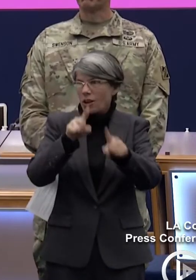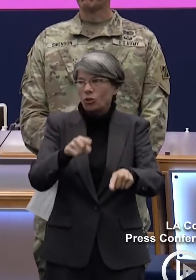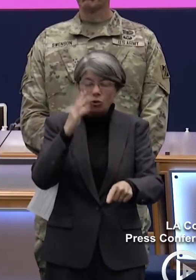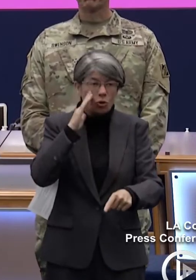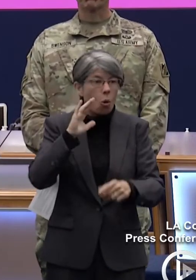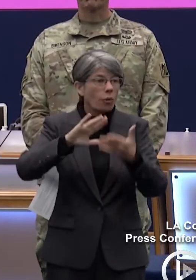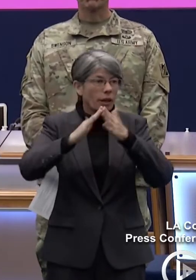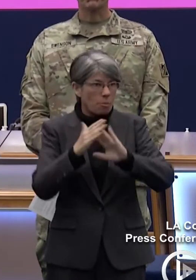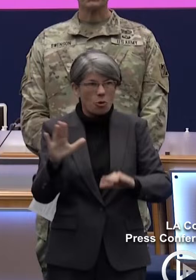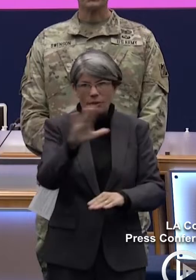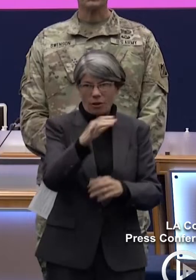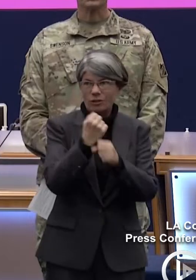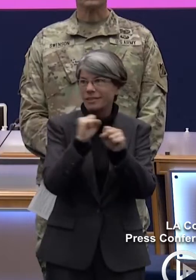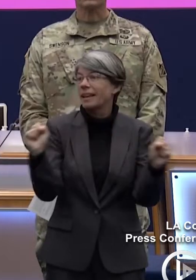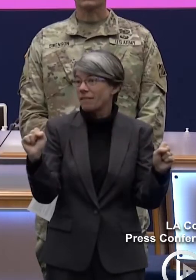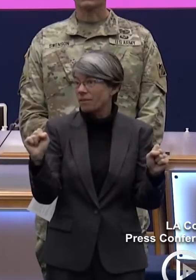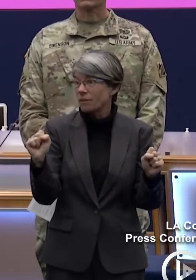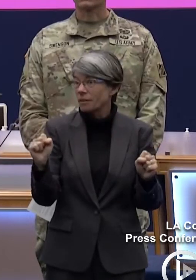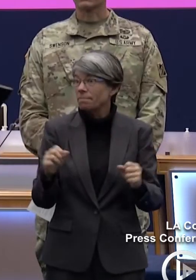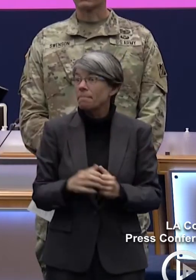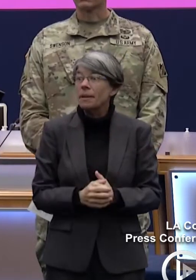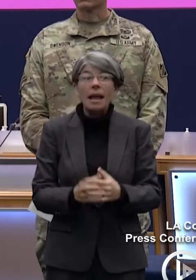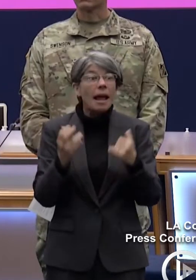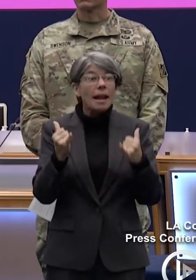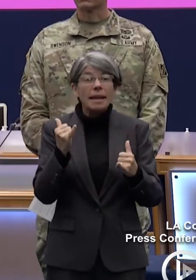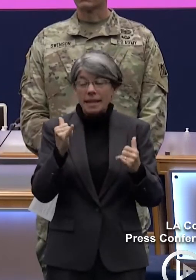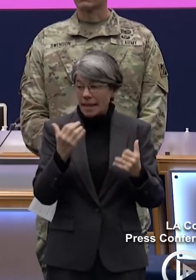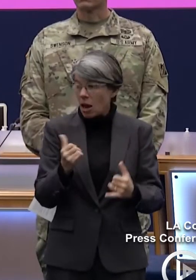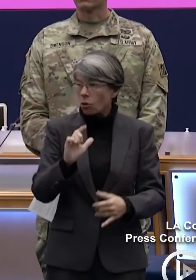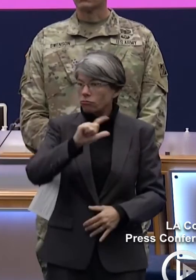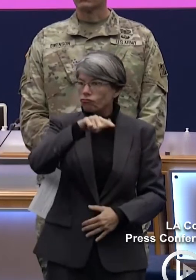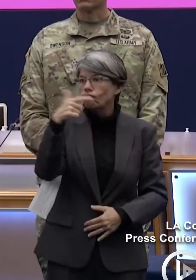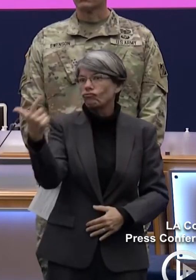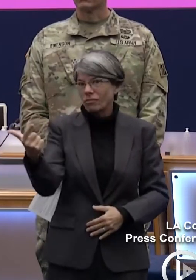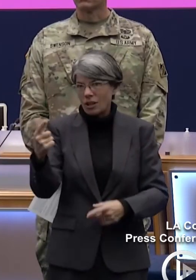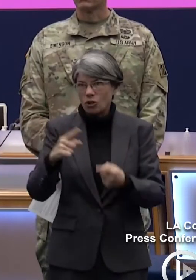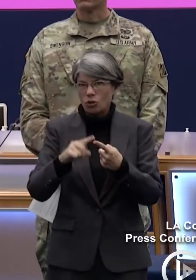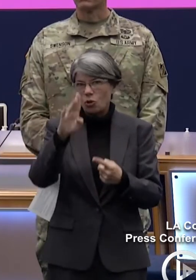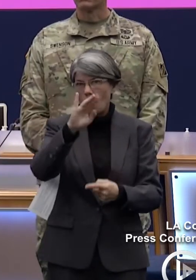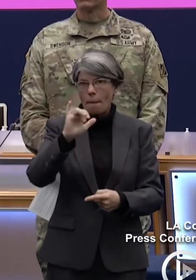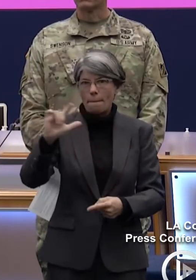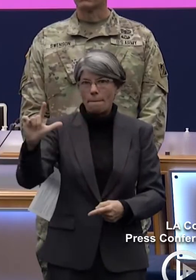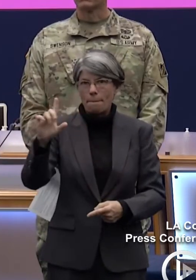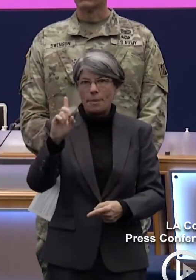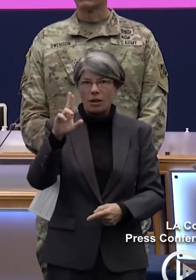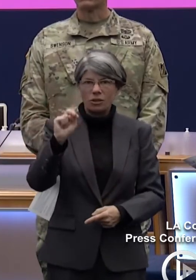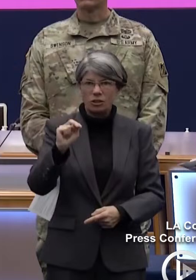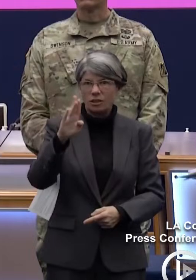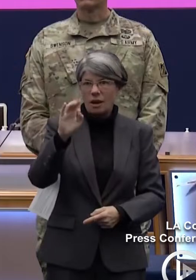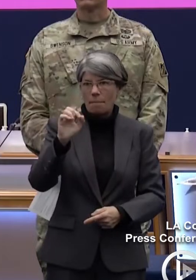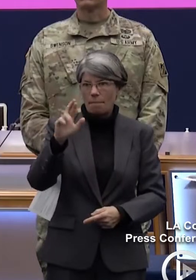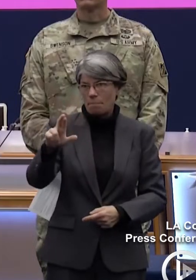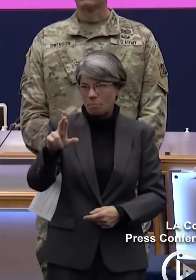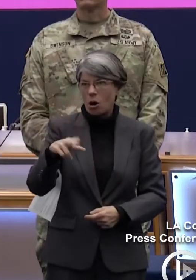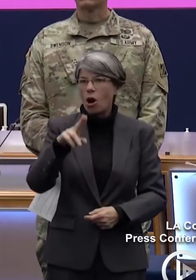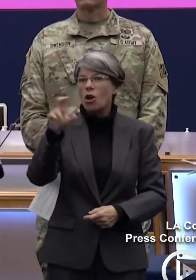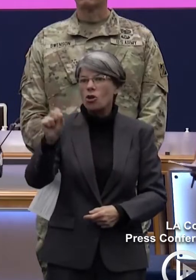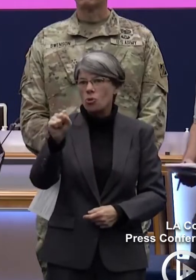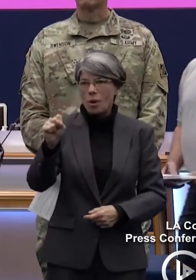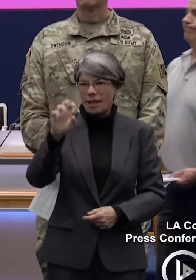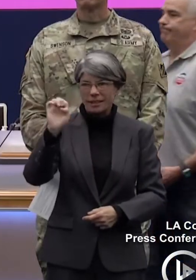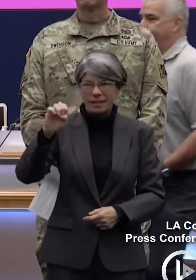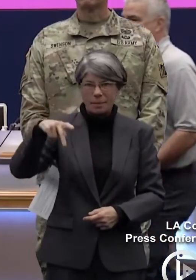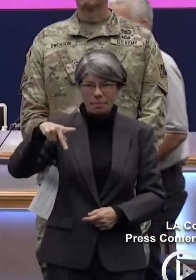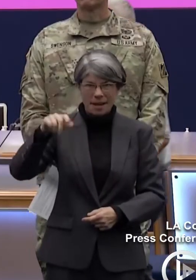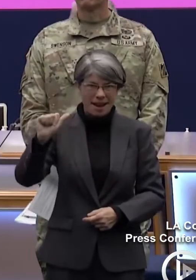that their communities will be safe. With that, I will turn it now to Bill Dunbar, Information Officer from U.S. EPA.